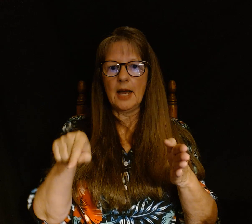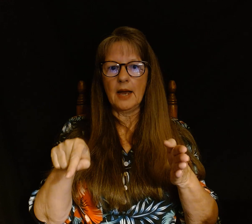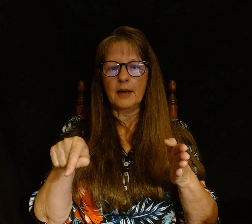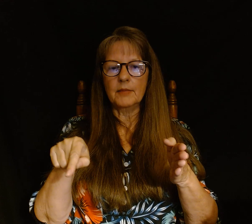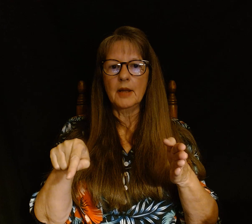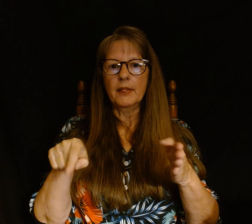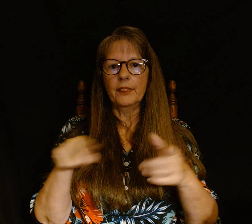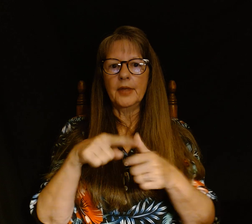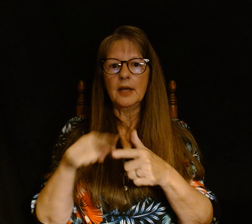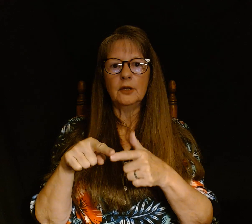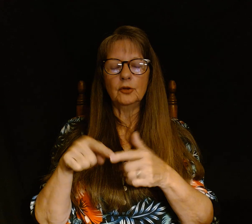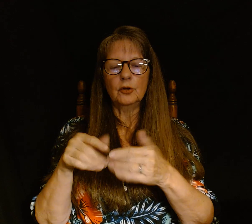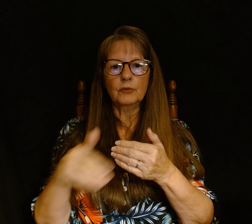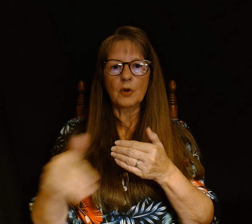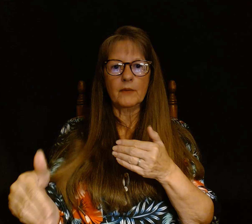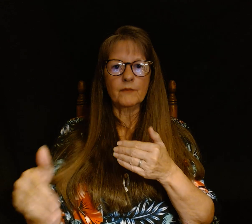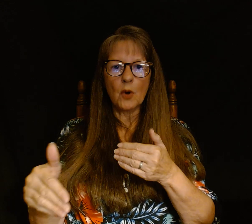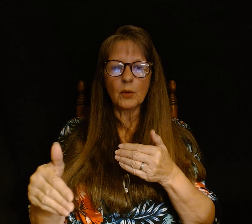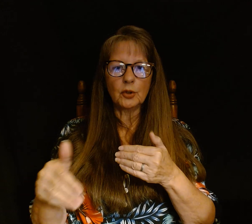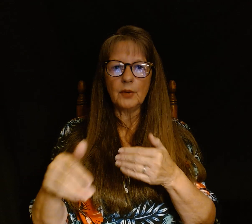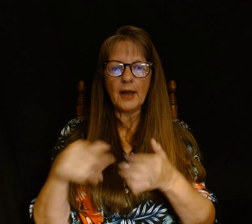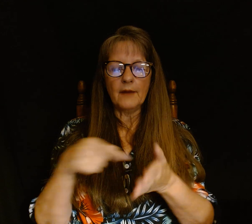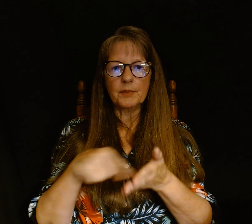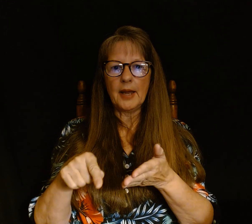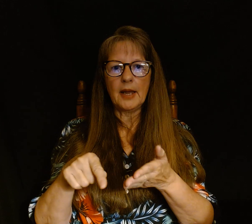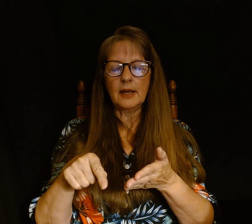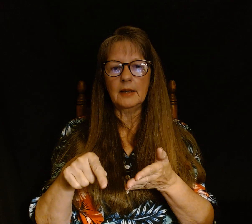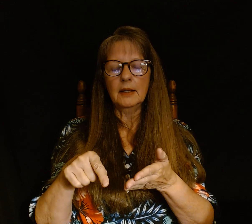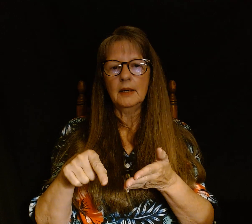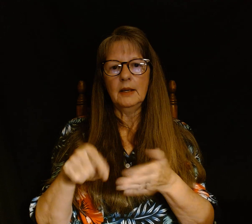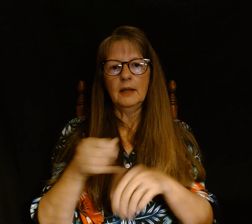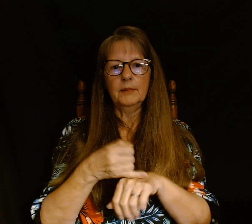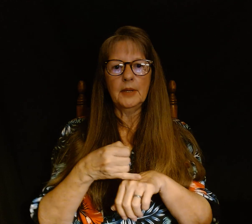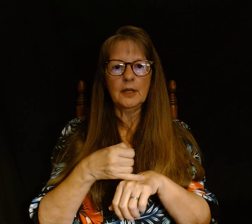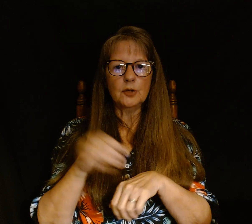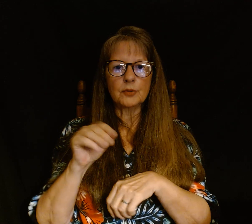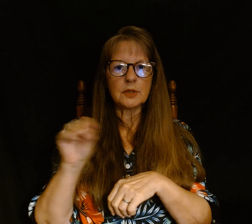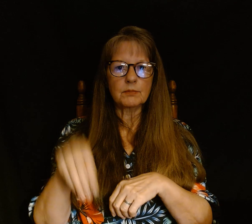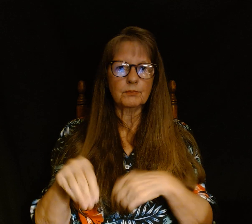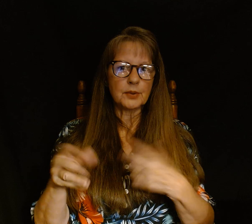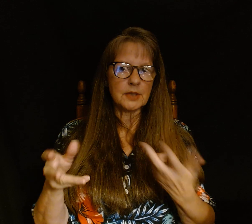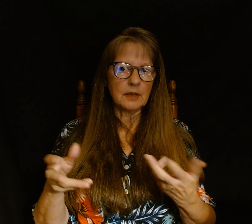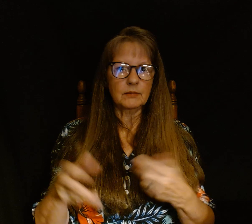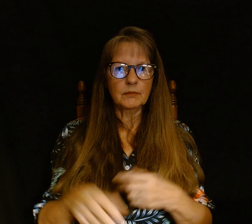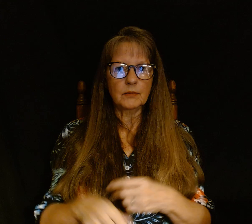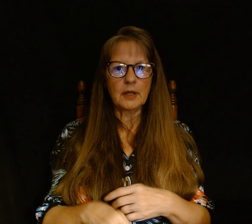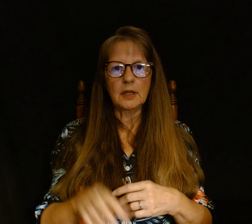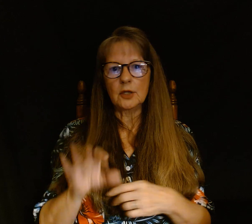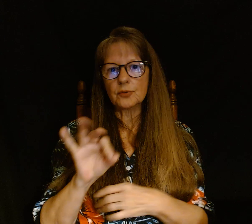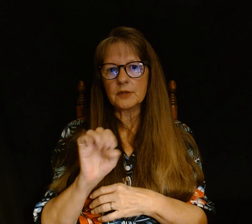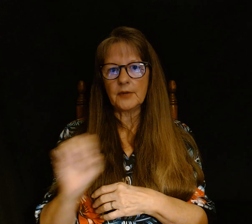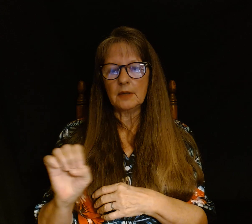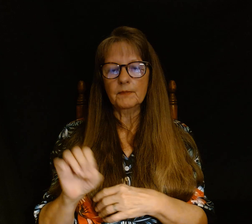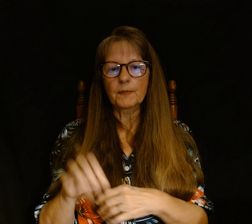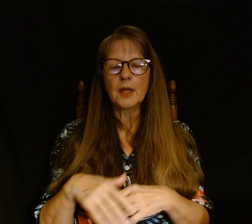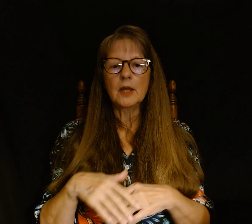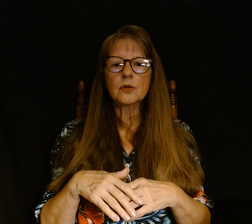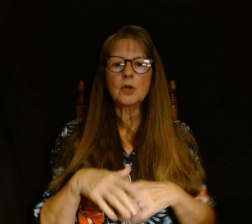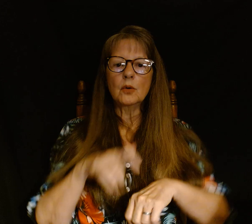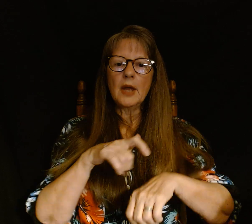time, then going forward, you would have to pay an interest percent, right? An interest fee. So if it's